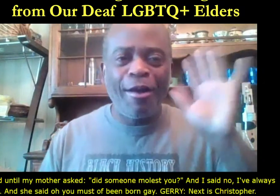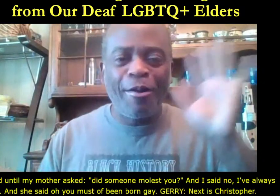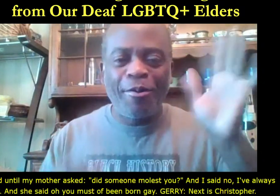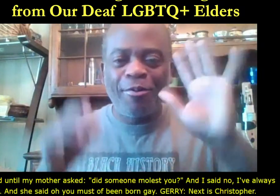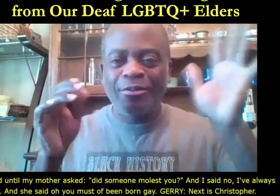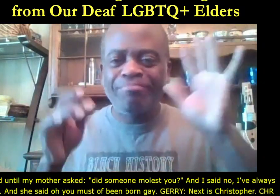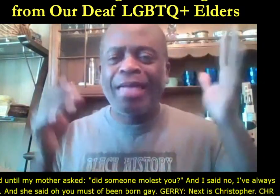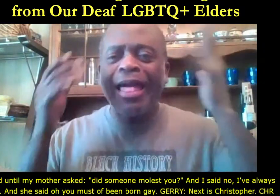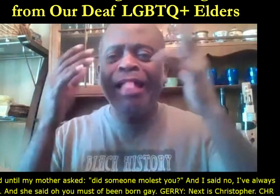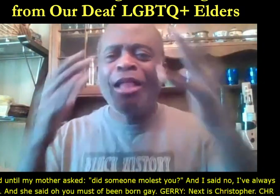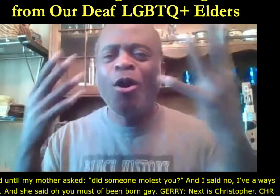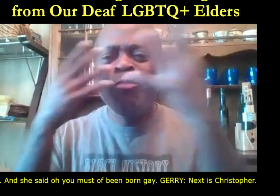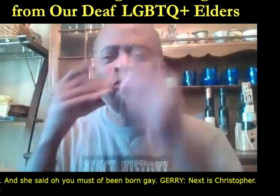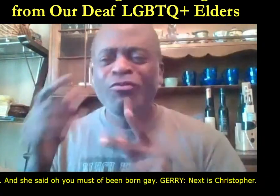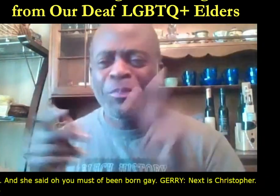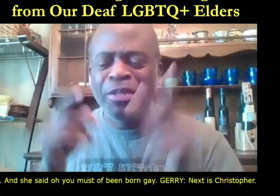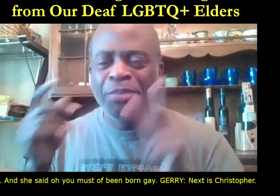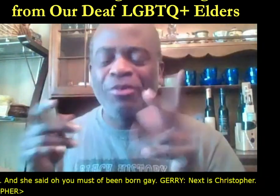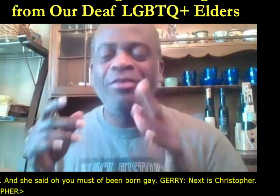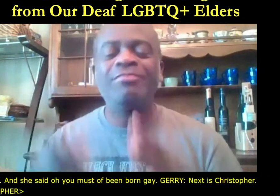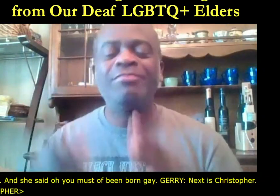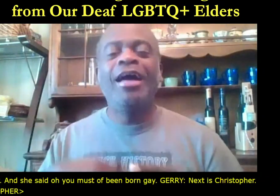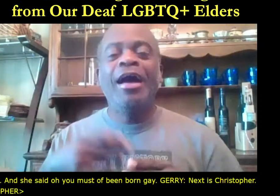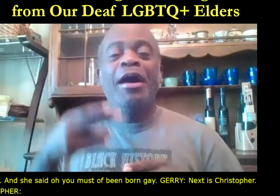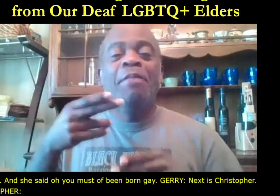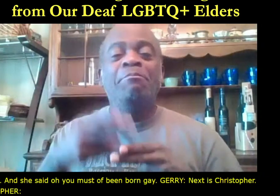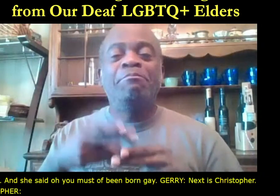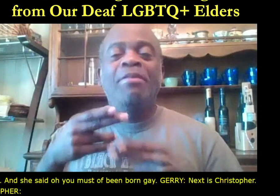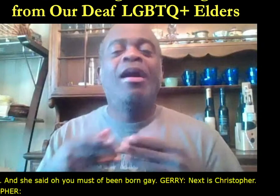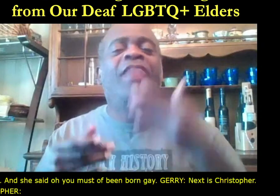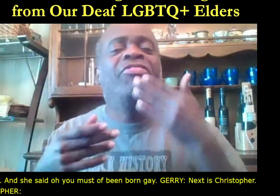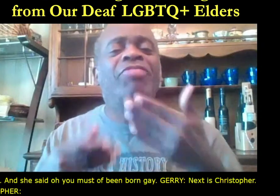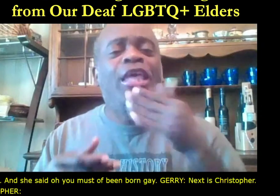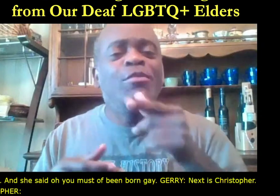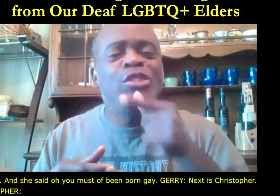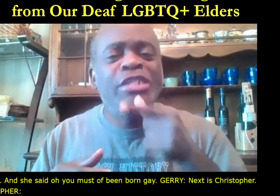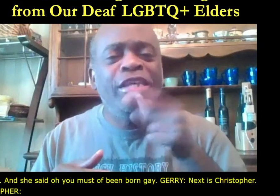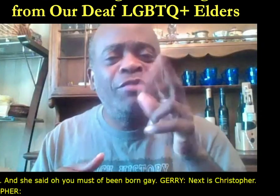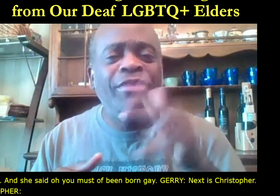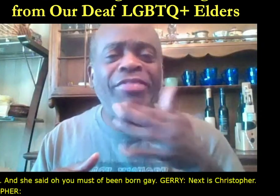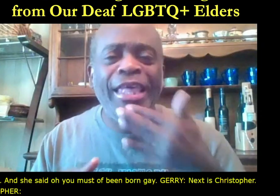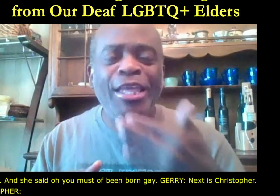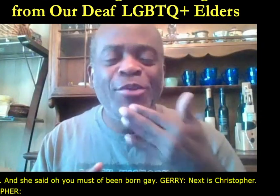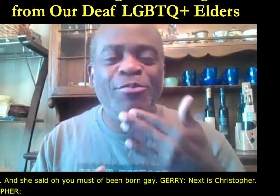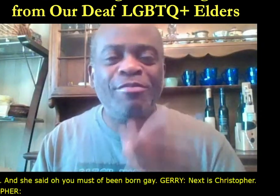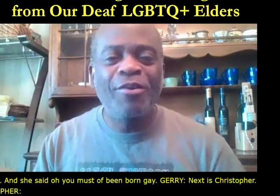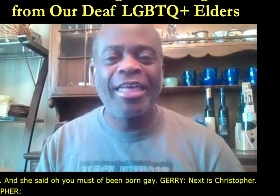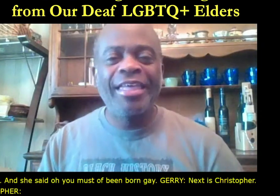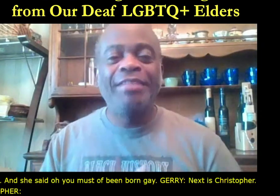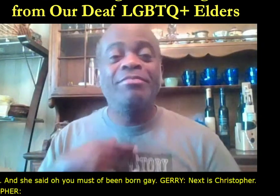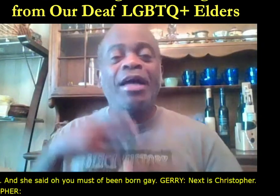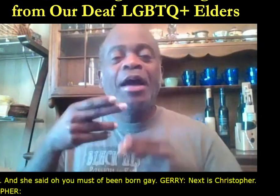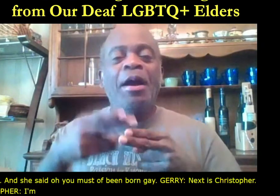hello hello hello beautiful people thank you jerry gary